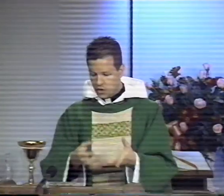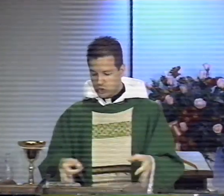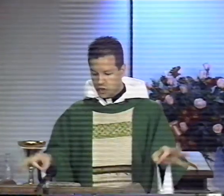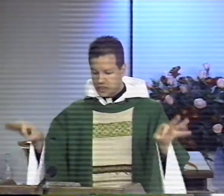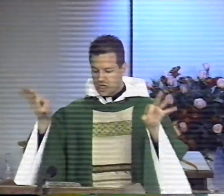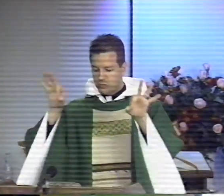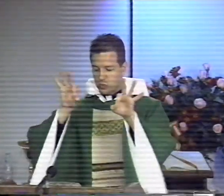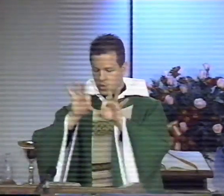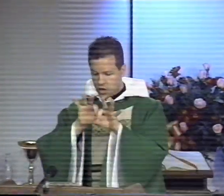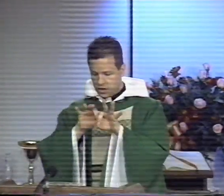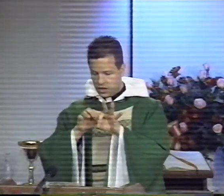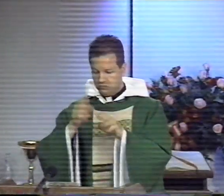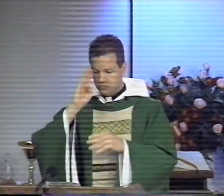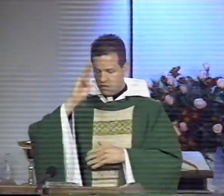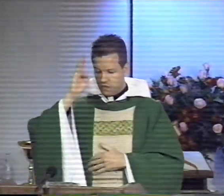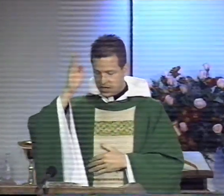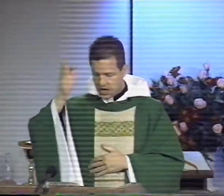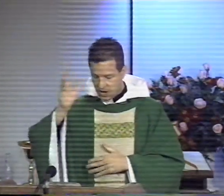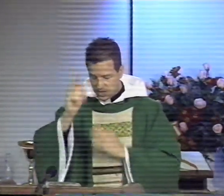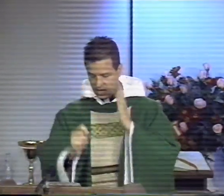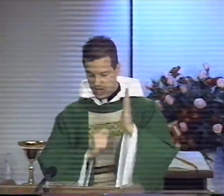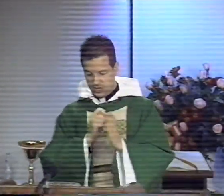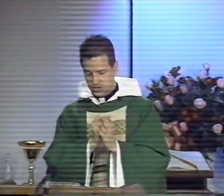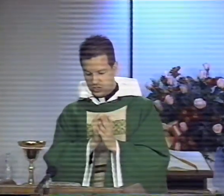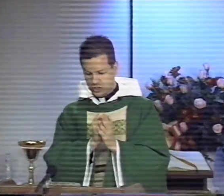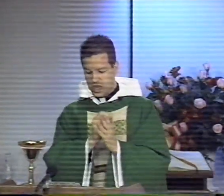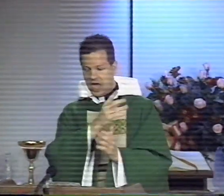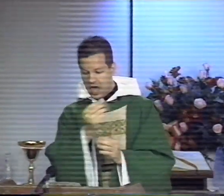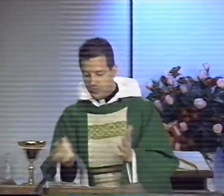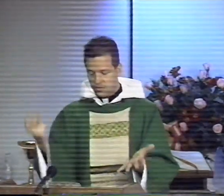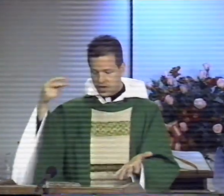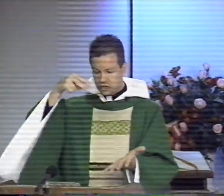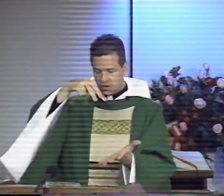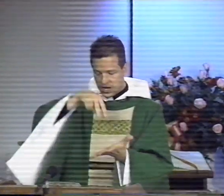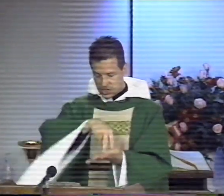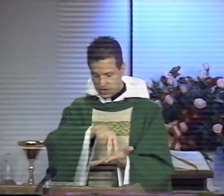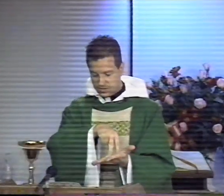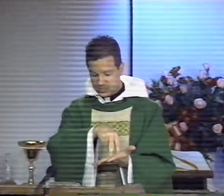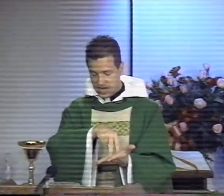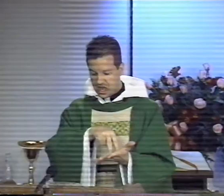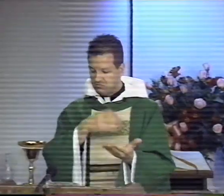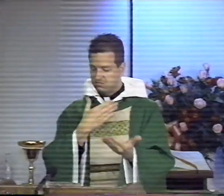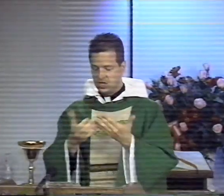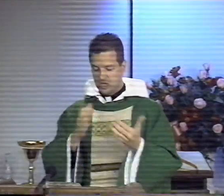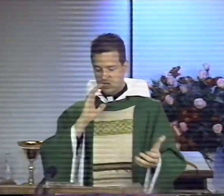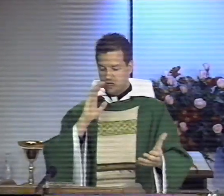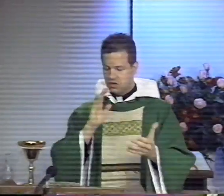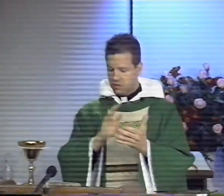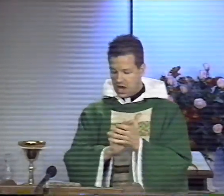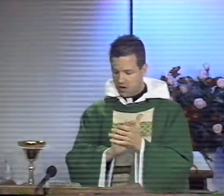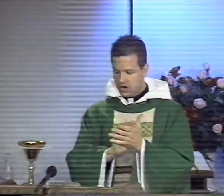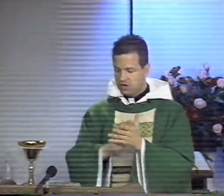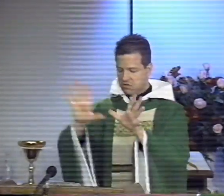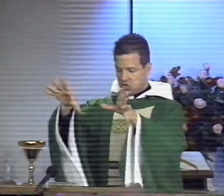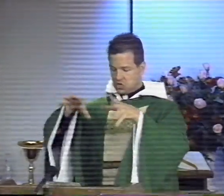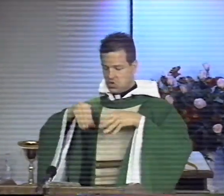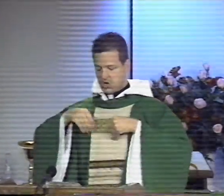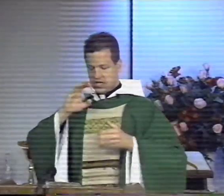who are deemed worthy for the coming age and the resurrection of the dead neither marry nor are given